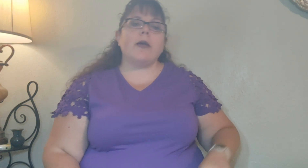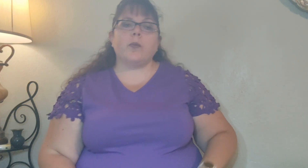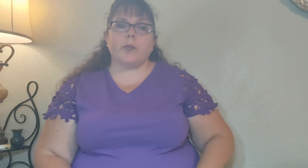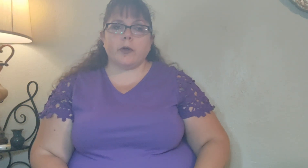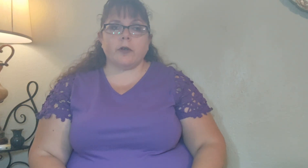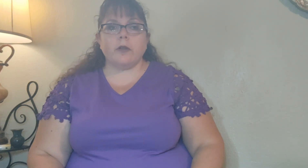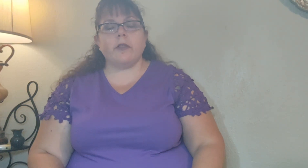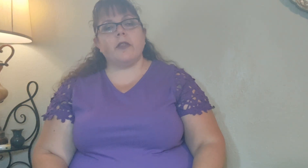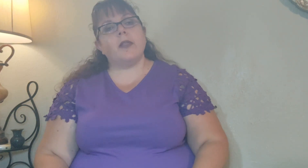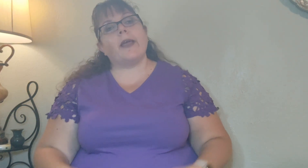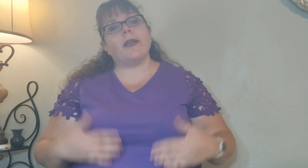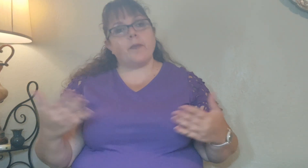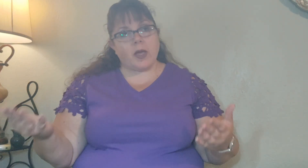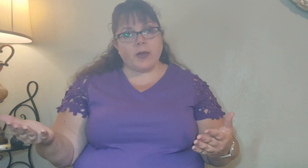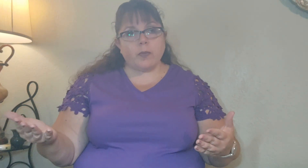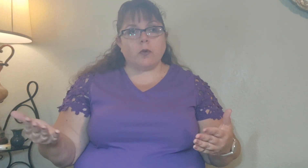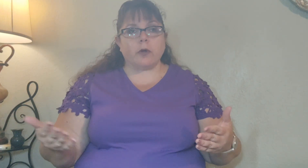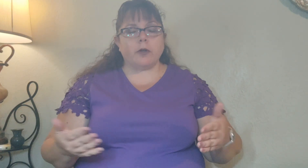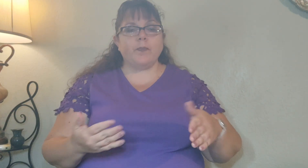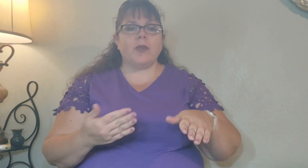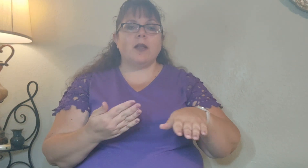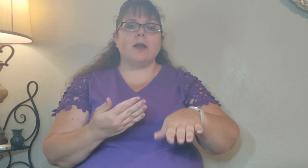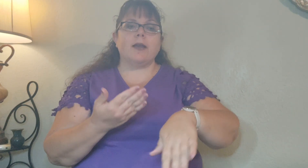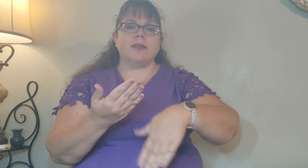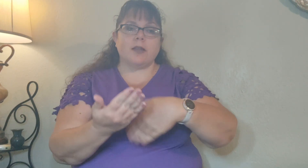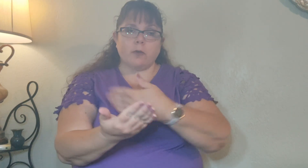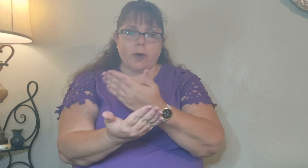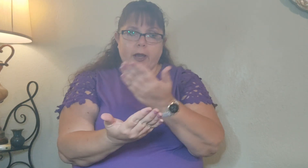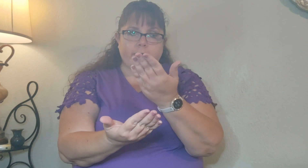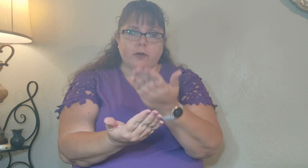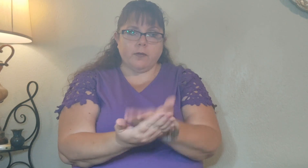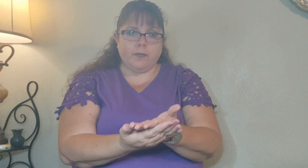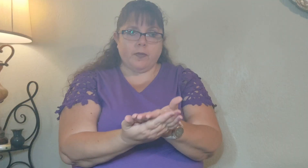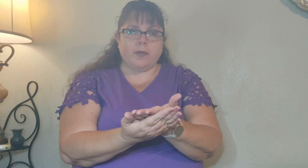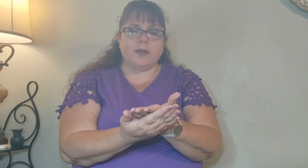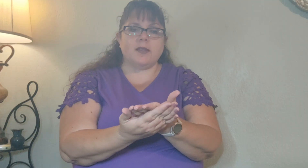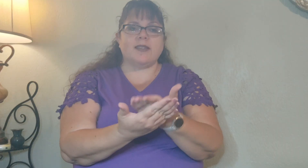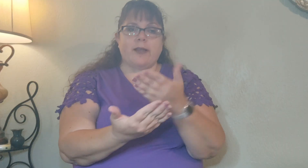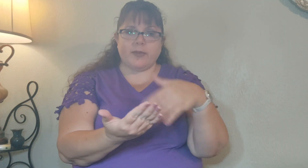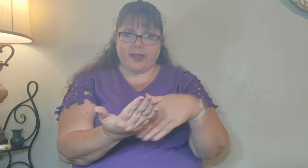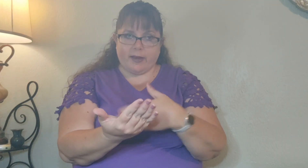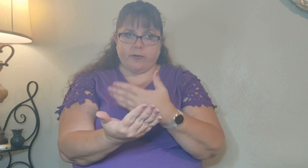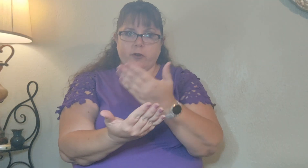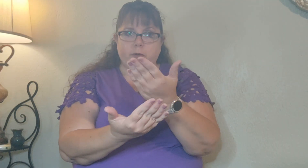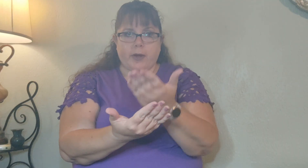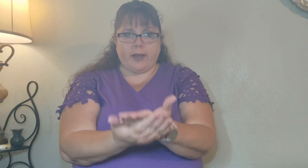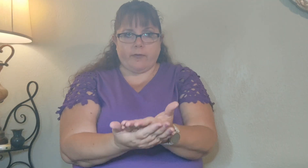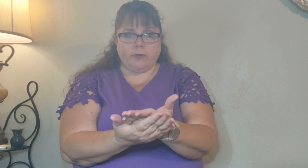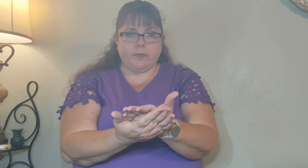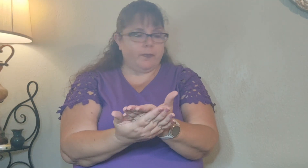In birth, like a baby born, is arrival. Same sign for arrival.